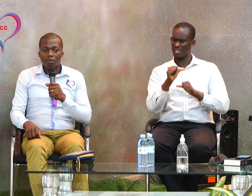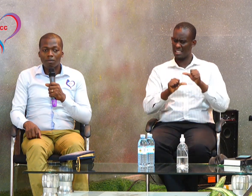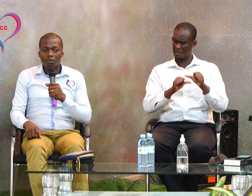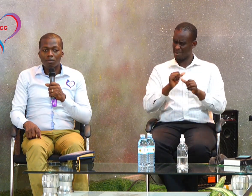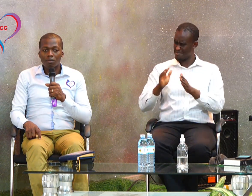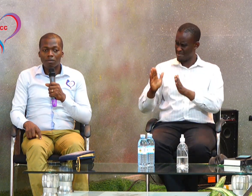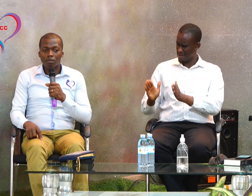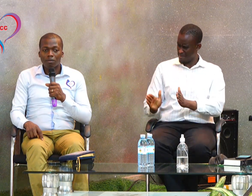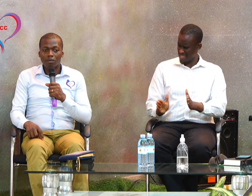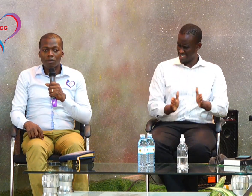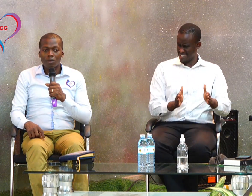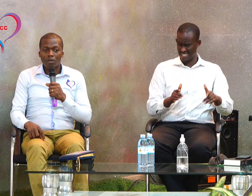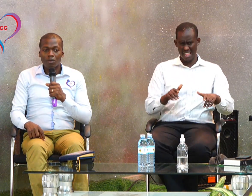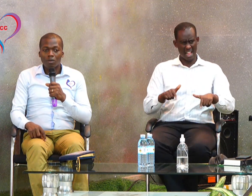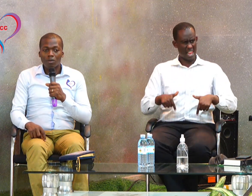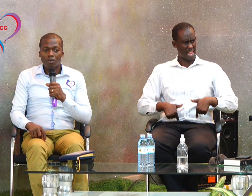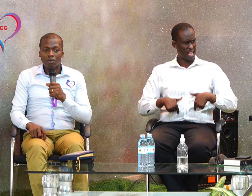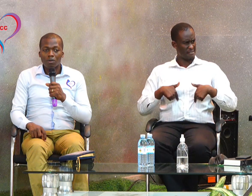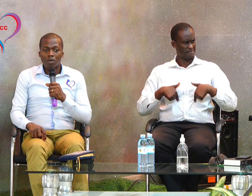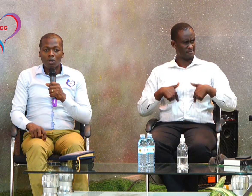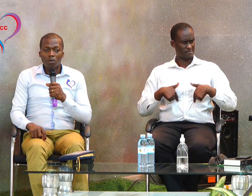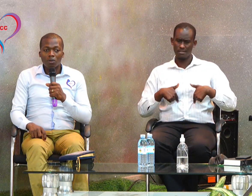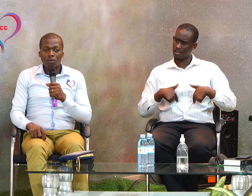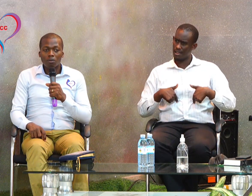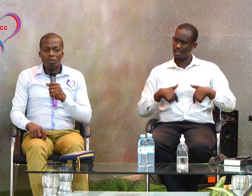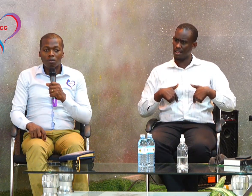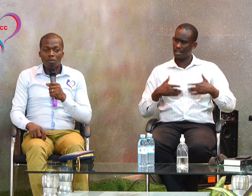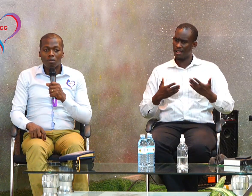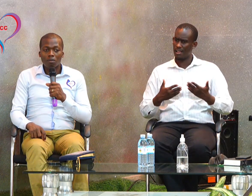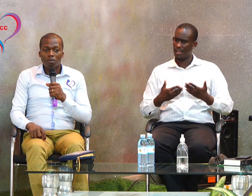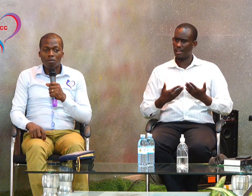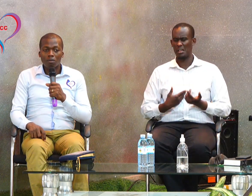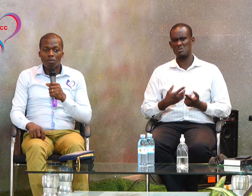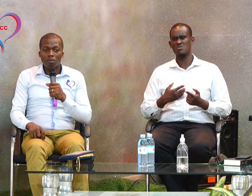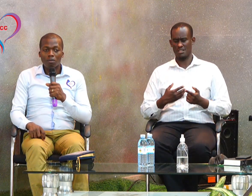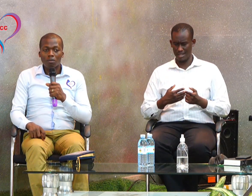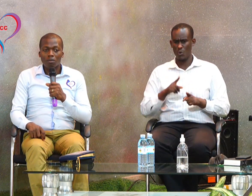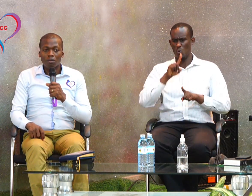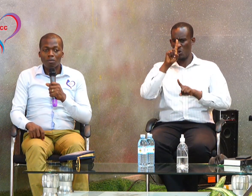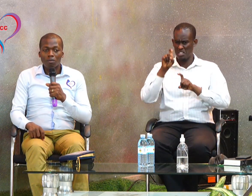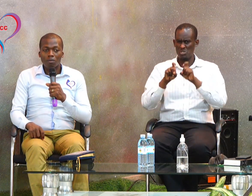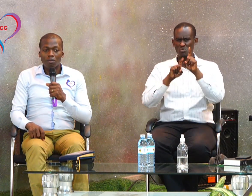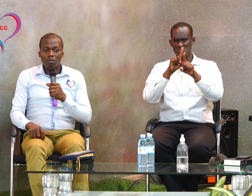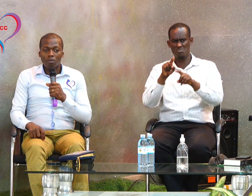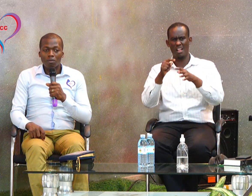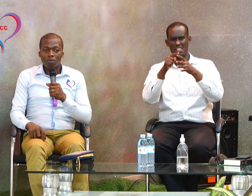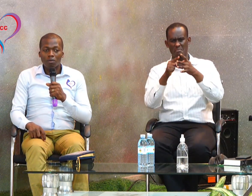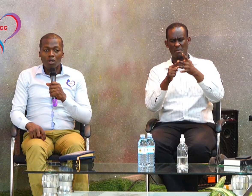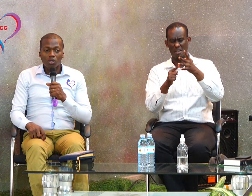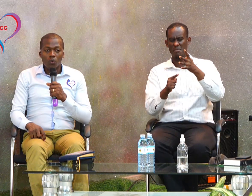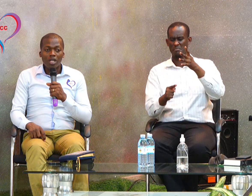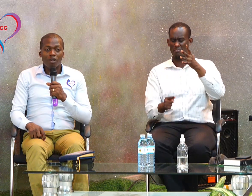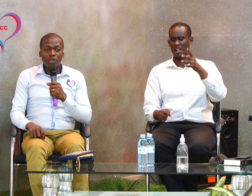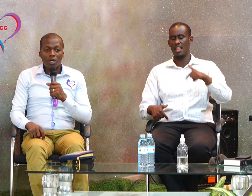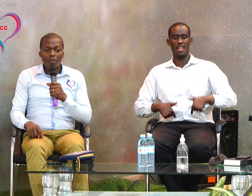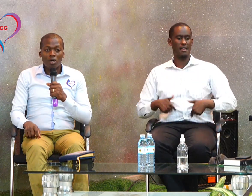oba kigendererwa mu bulamu, ekigendererwa ky'obulamu, tuleeta ebibuuzo bingi ebiyinza okujja mu bulamu bwaffe bye tuba twebuuza.